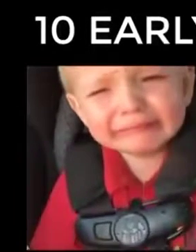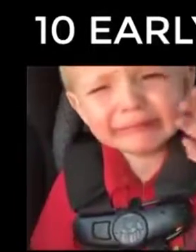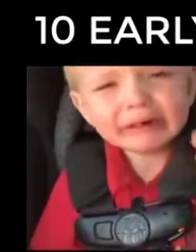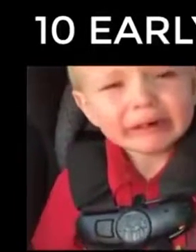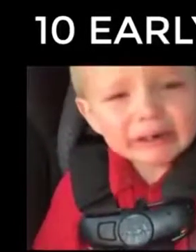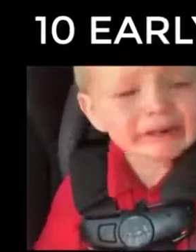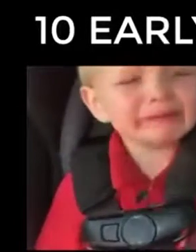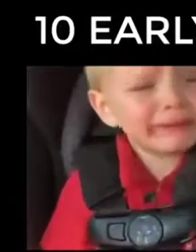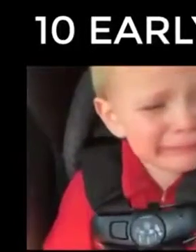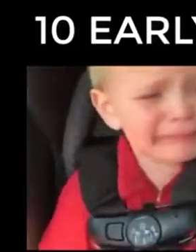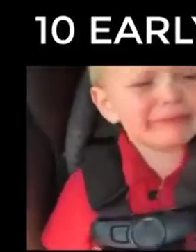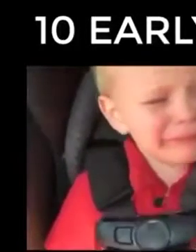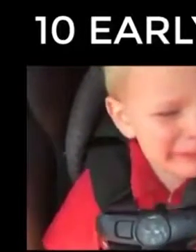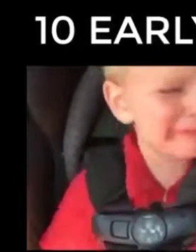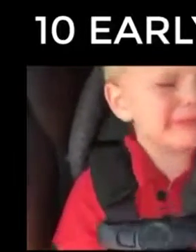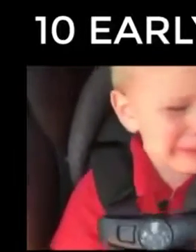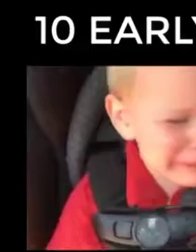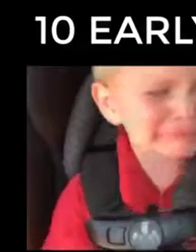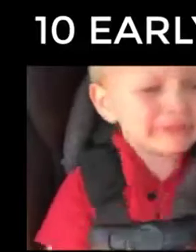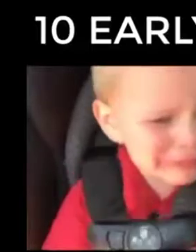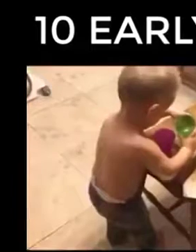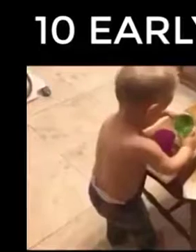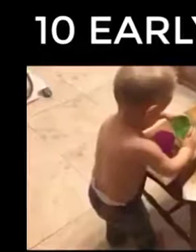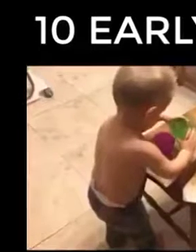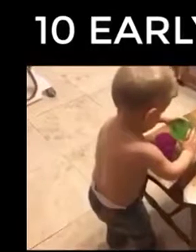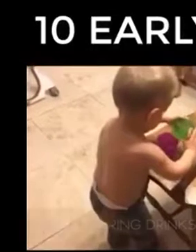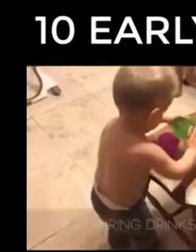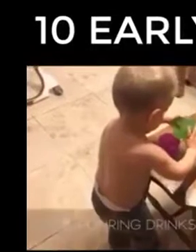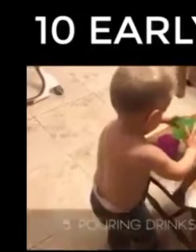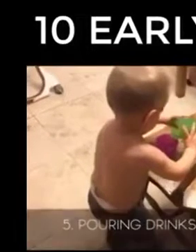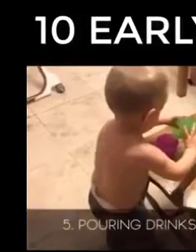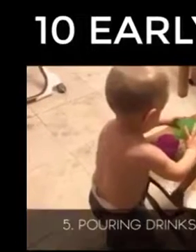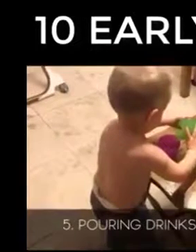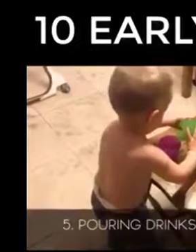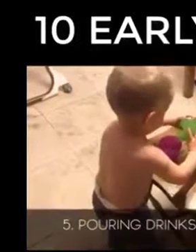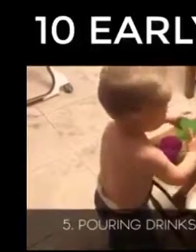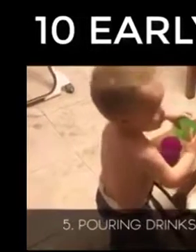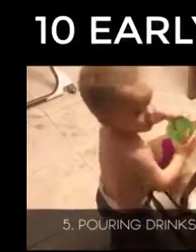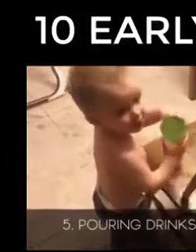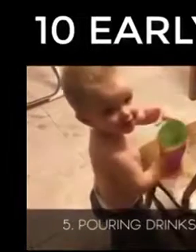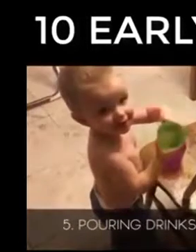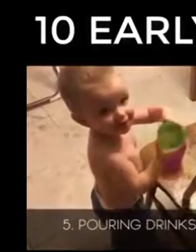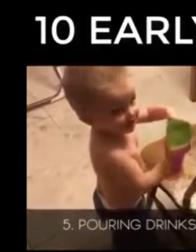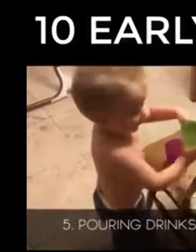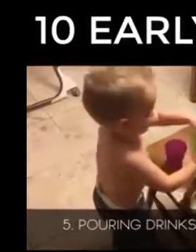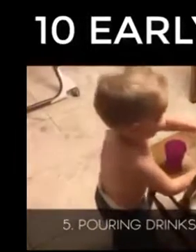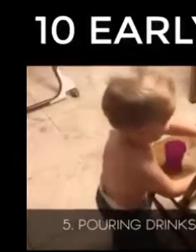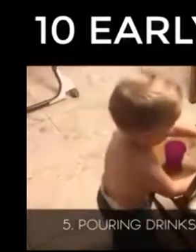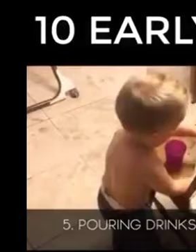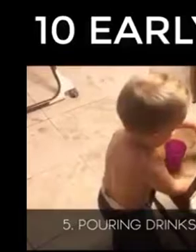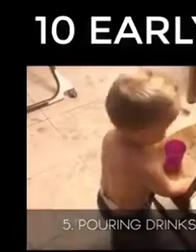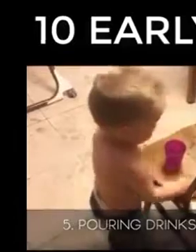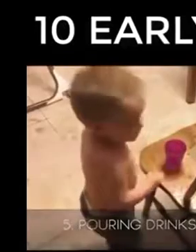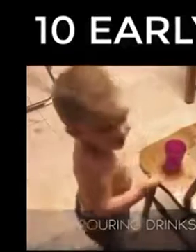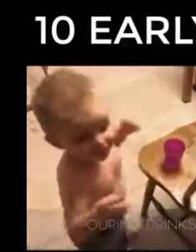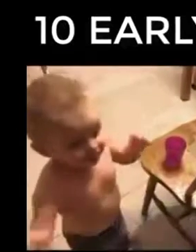Hard time, I know. We'll get you home, okay? In this fifth example, we see another example of stimming. While every child loves to play with water